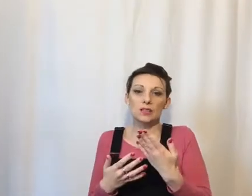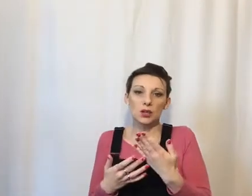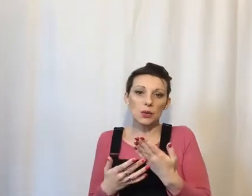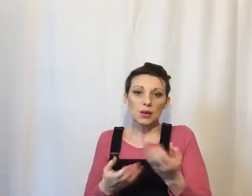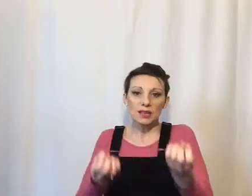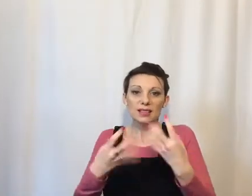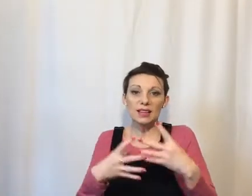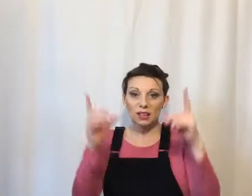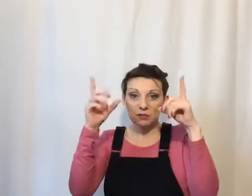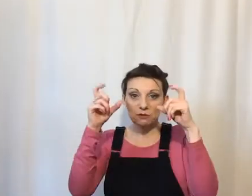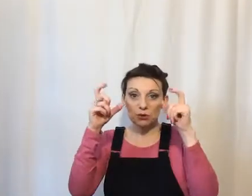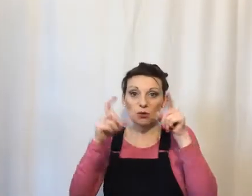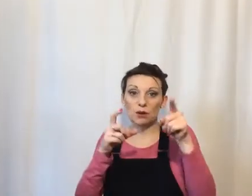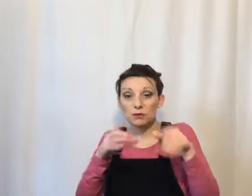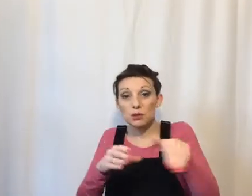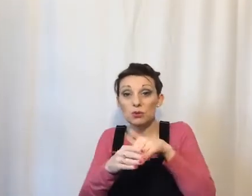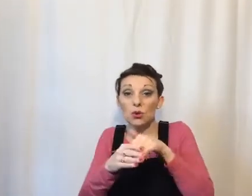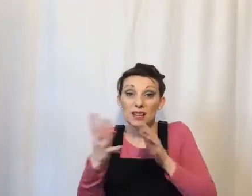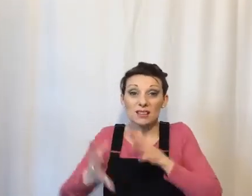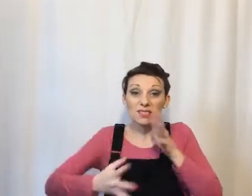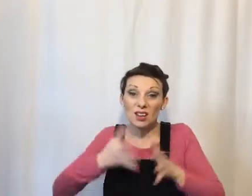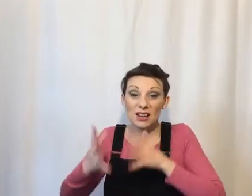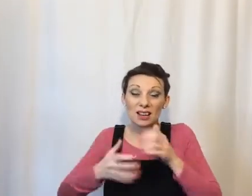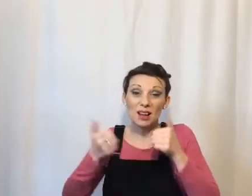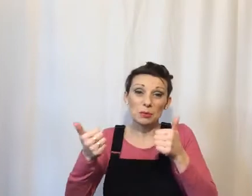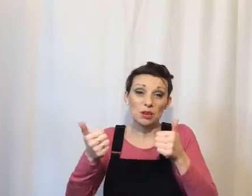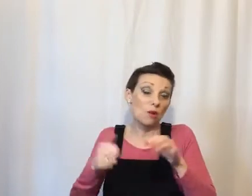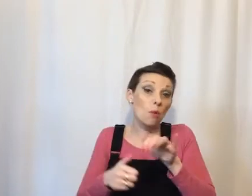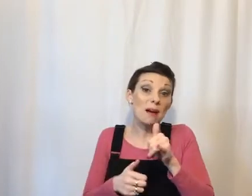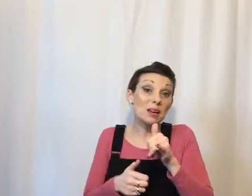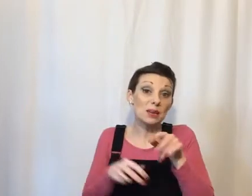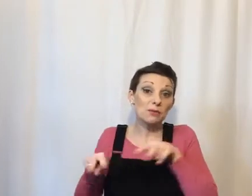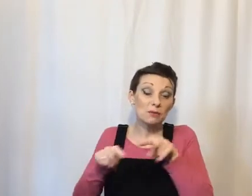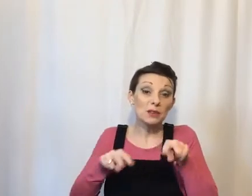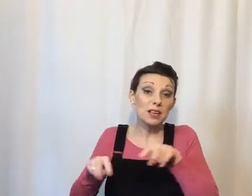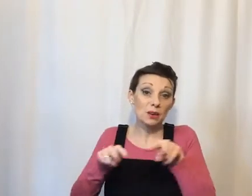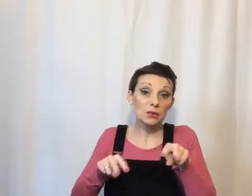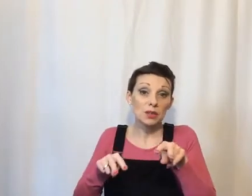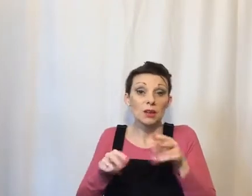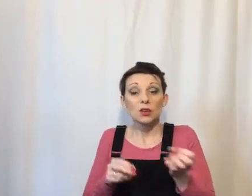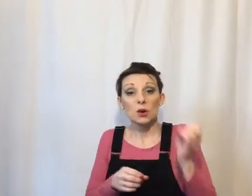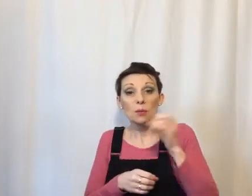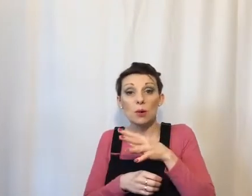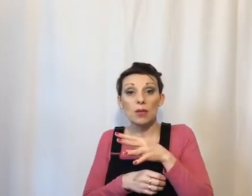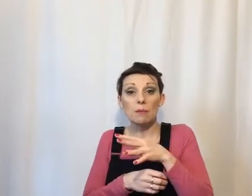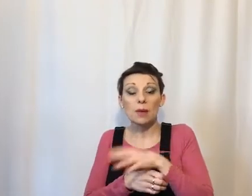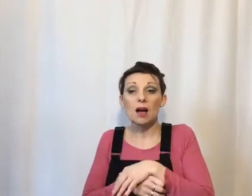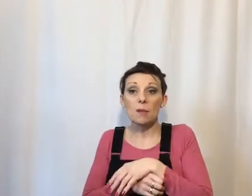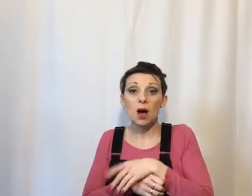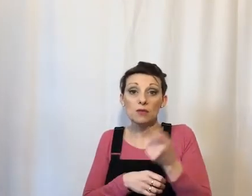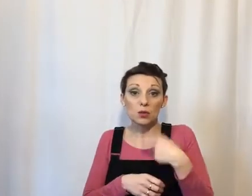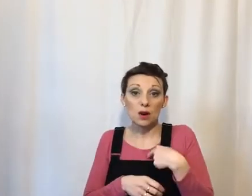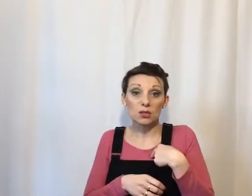do send us photographs of you joining in signing. That'd be brilliant. Or maybe even videos. You can pop them over to us